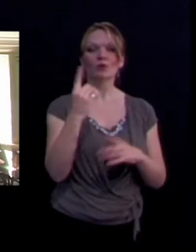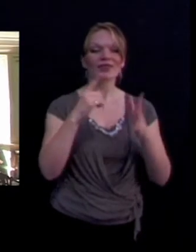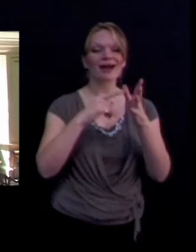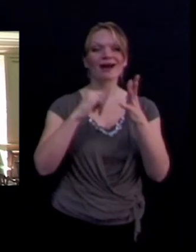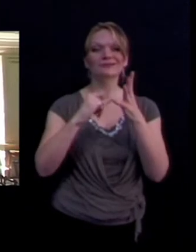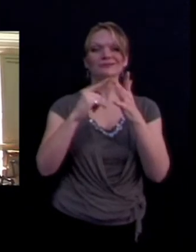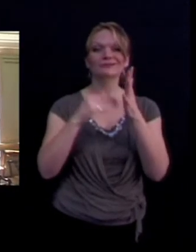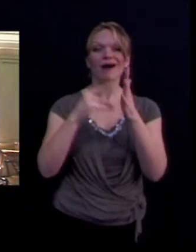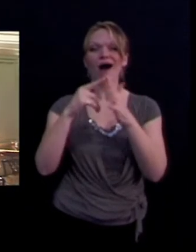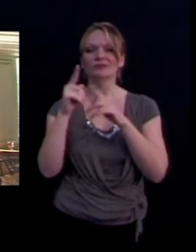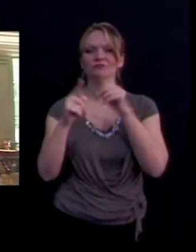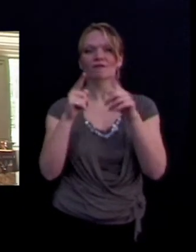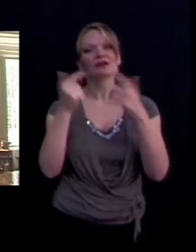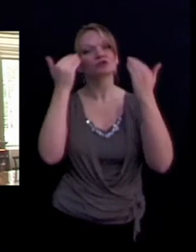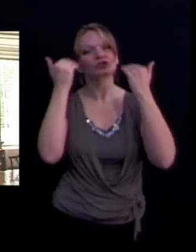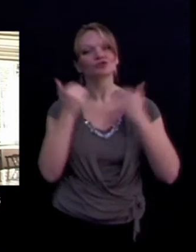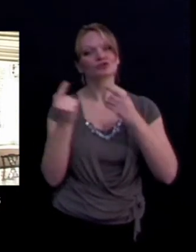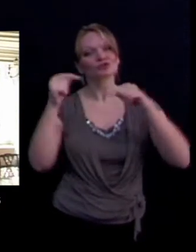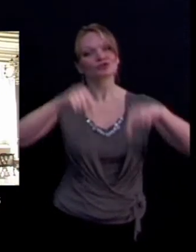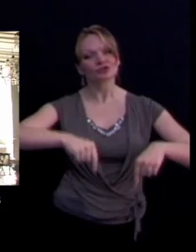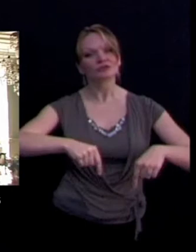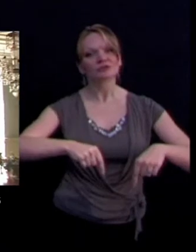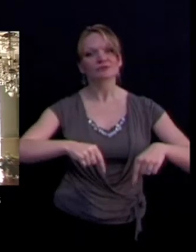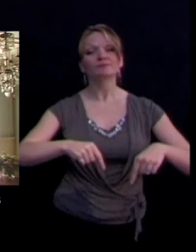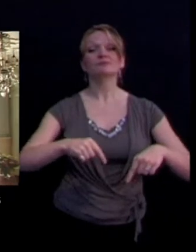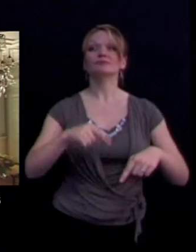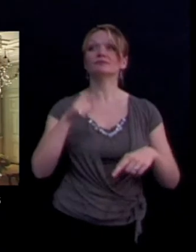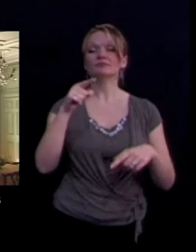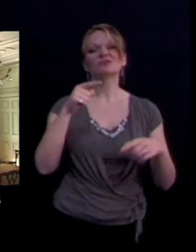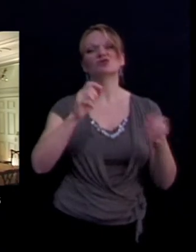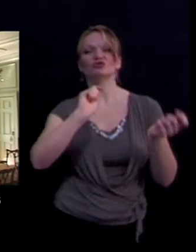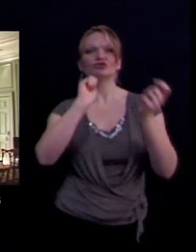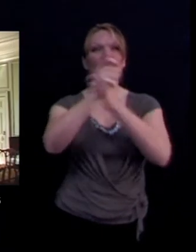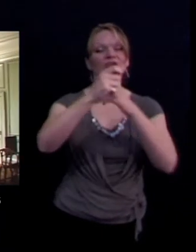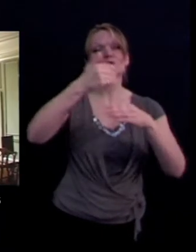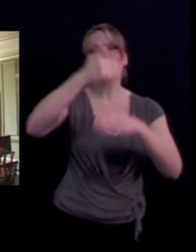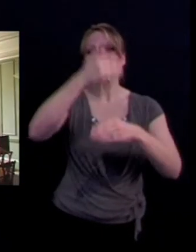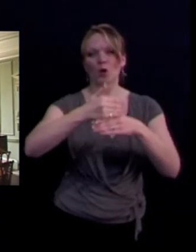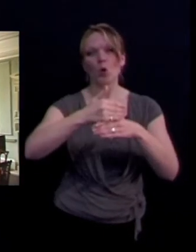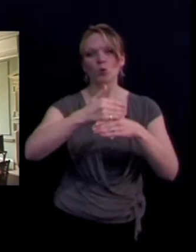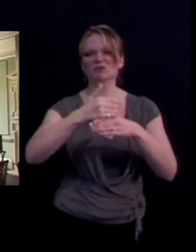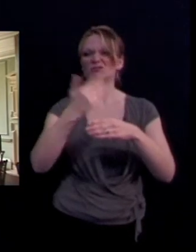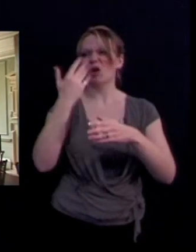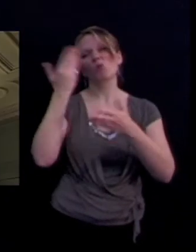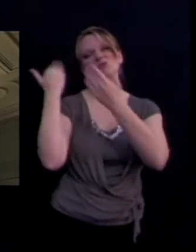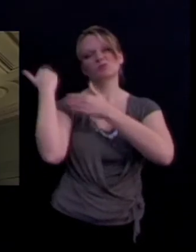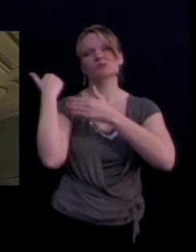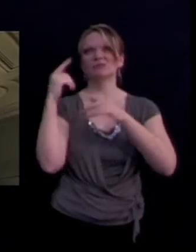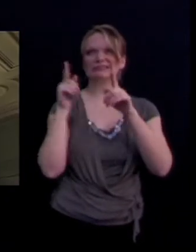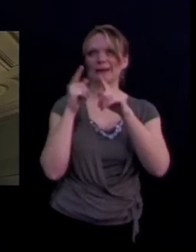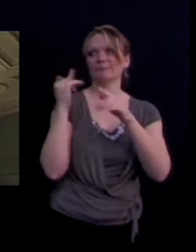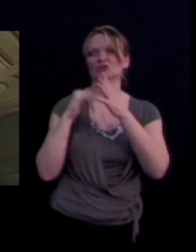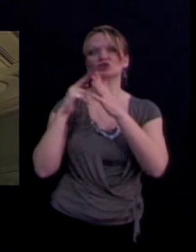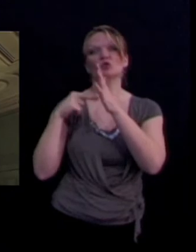this room was redesigned as a dining room. Out went the older style windows, like those we have just seen in Joseph Payne's room above, to